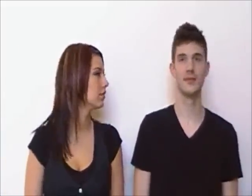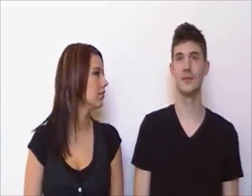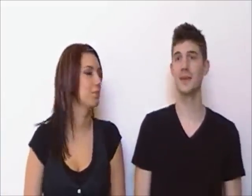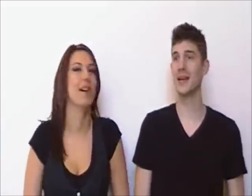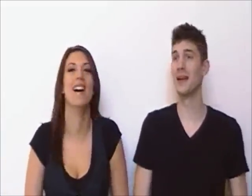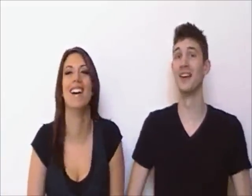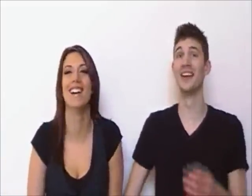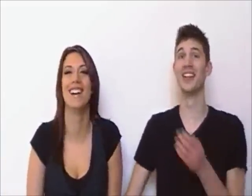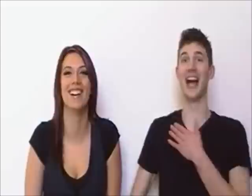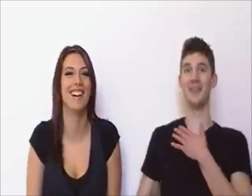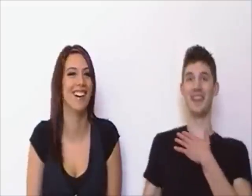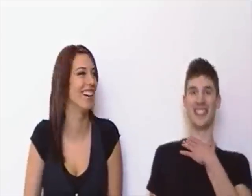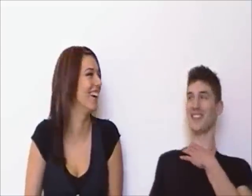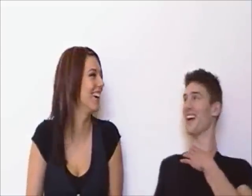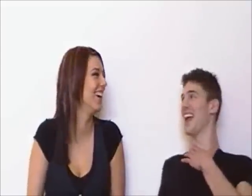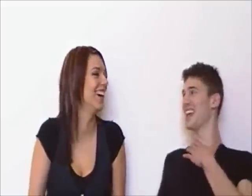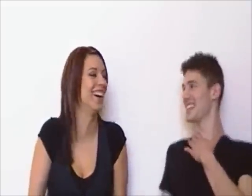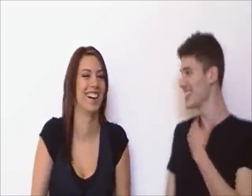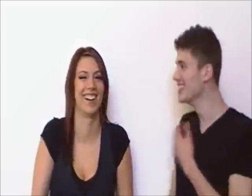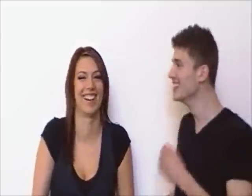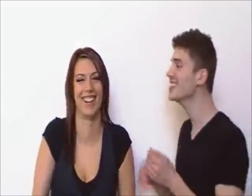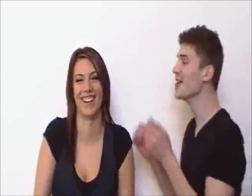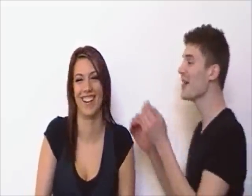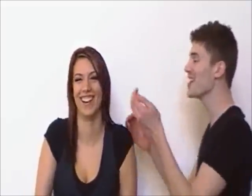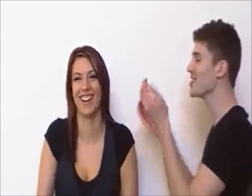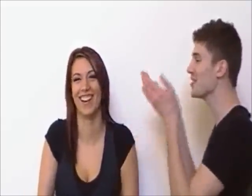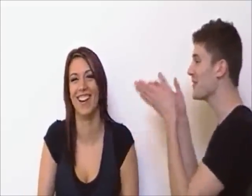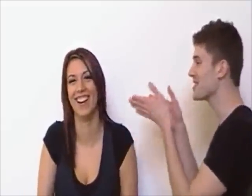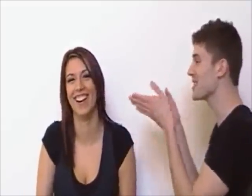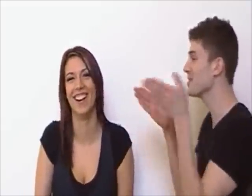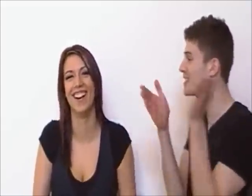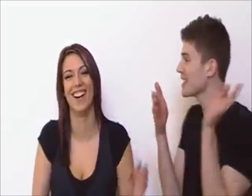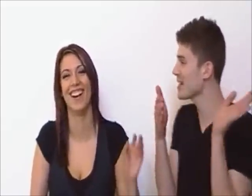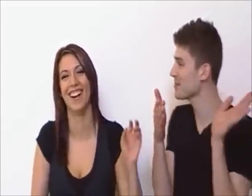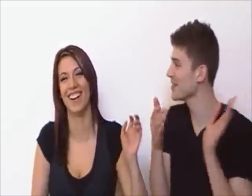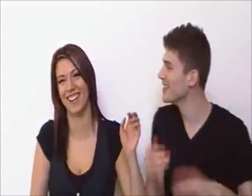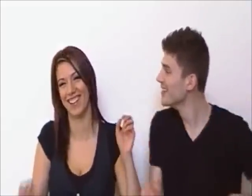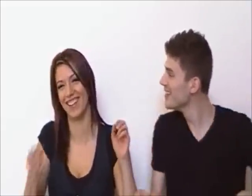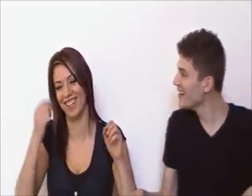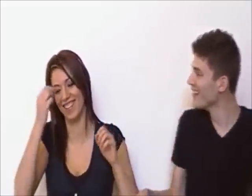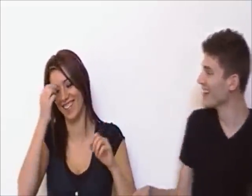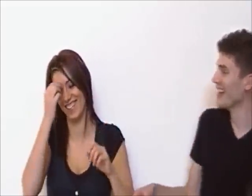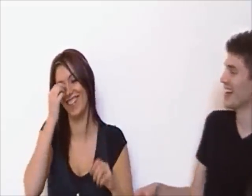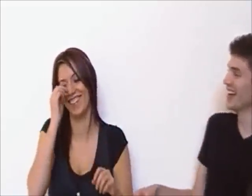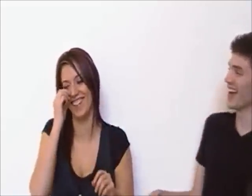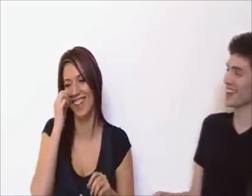Yeah. Alright. Oh no, I got an inch in my nose. Alright. Cane. Okay. Ready? Yeah. Wait, what's that? We look opposite ways? No, we're at each other first and then we look at the camera.